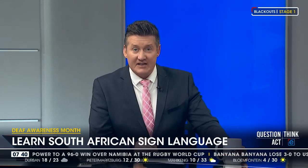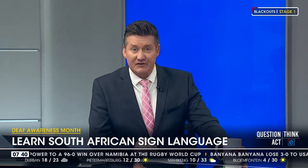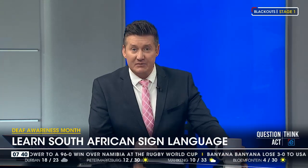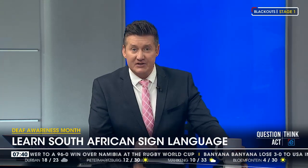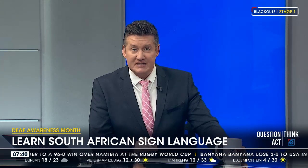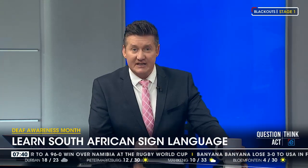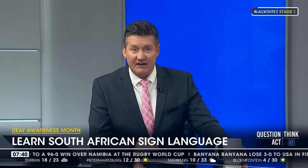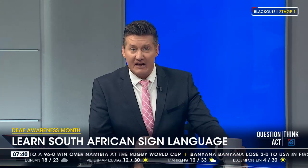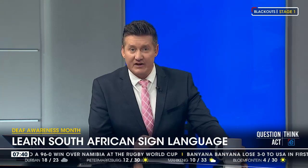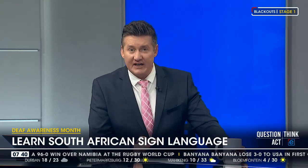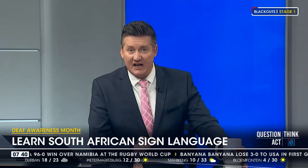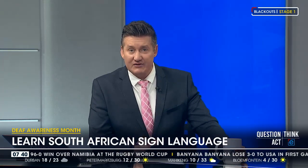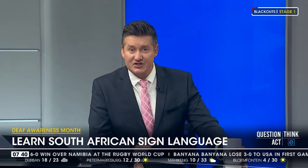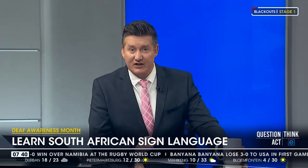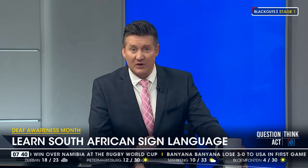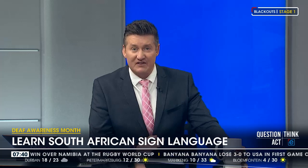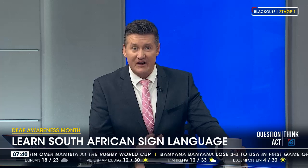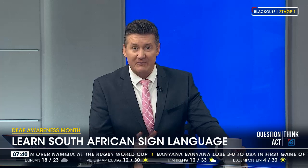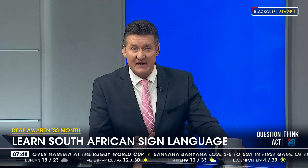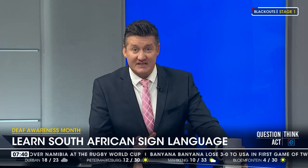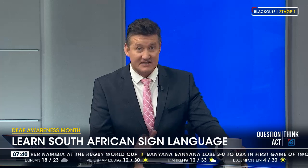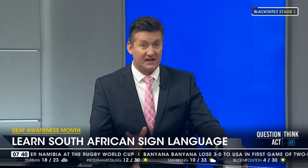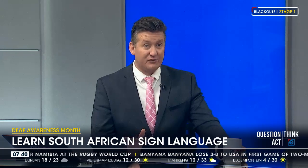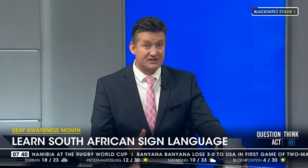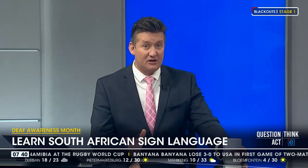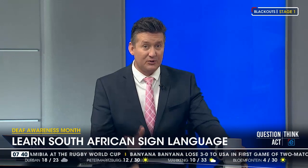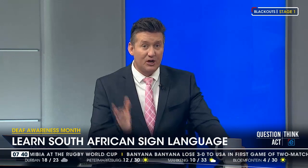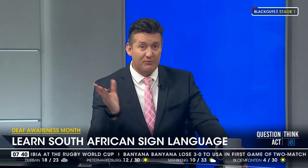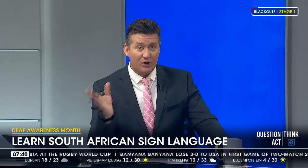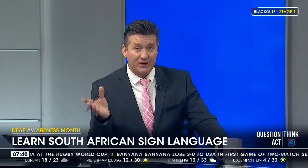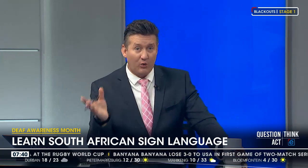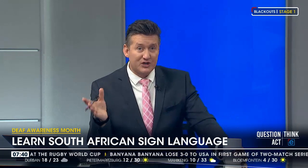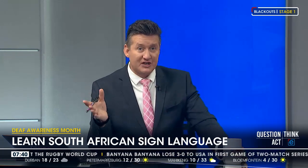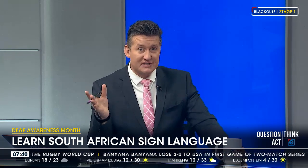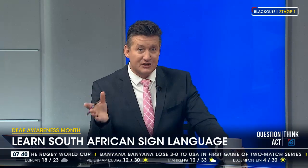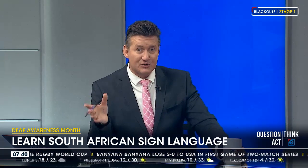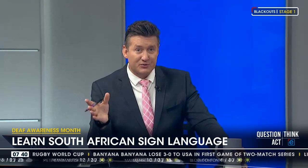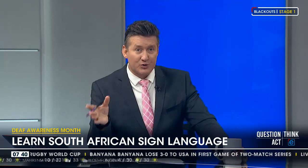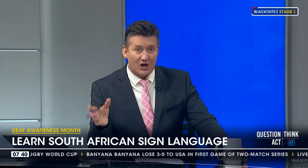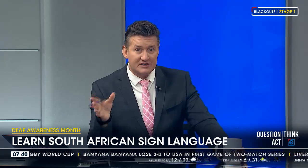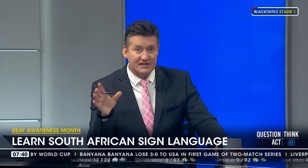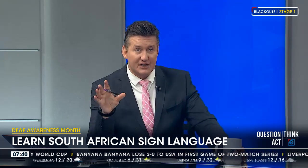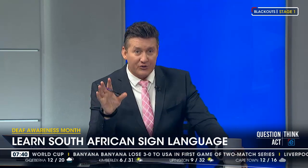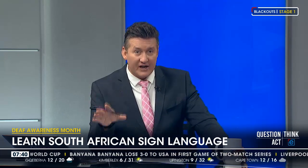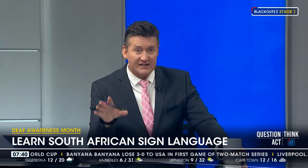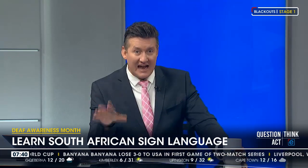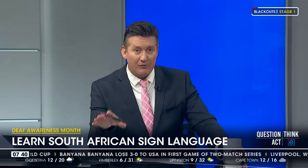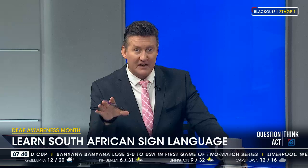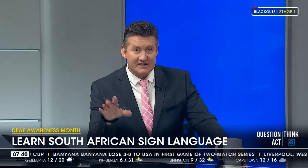deaf community in our everyday life struggle with the very basics, like, for example, probably watching this news broadcast right now.